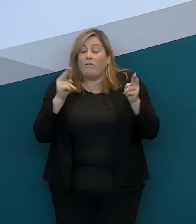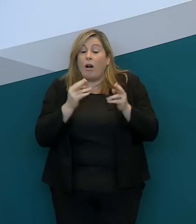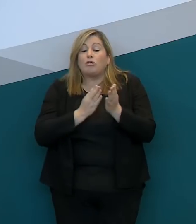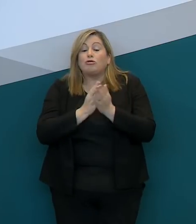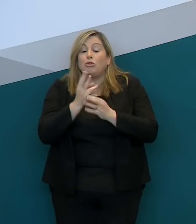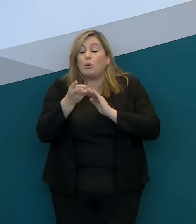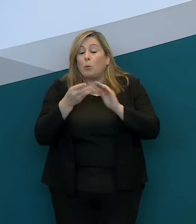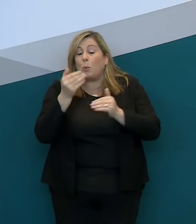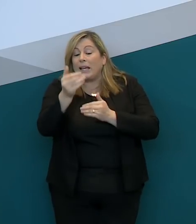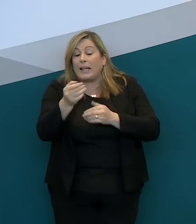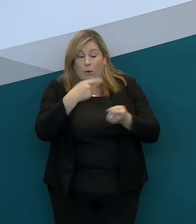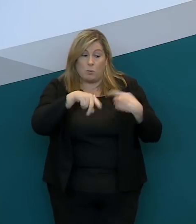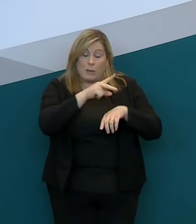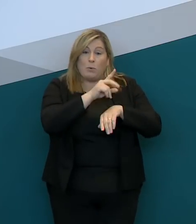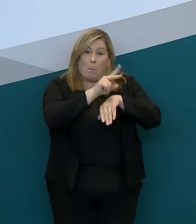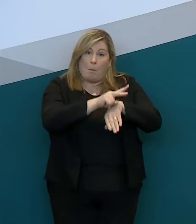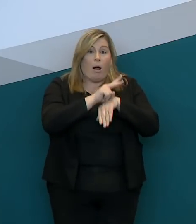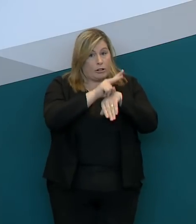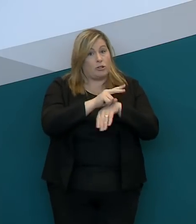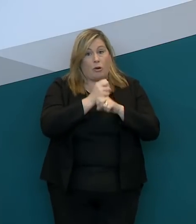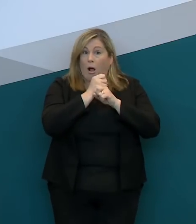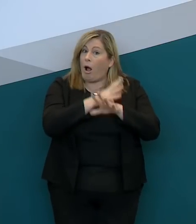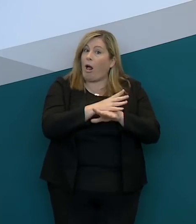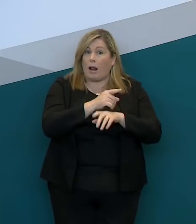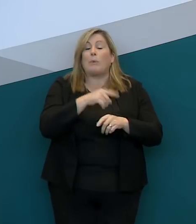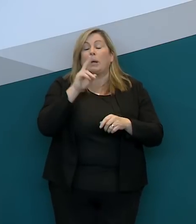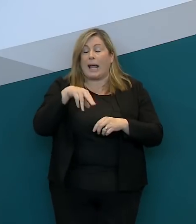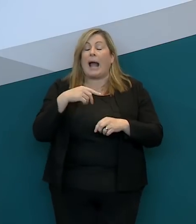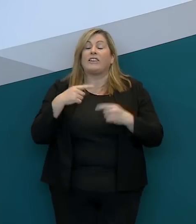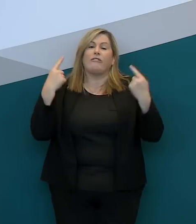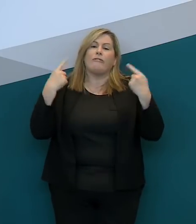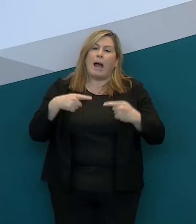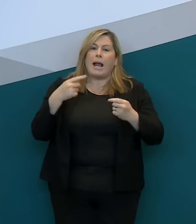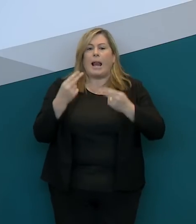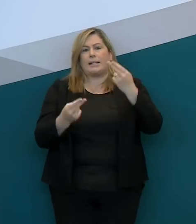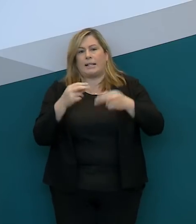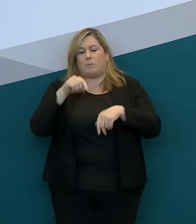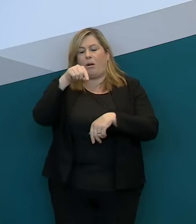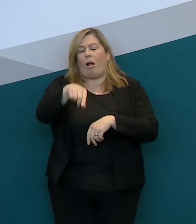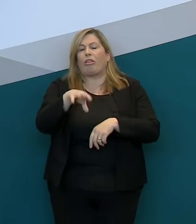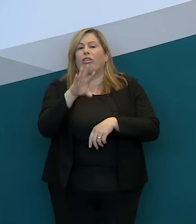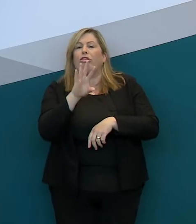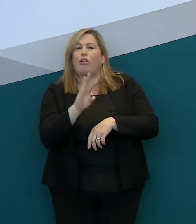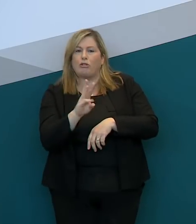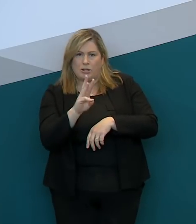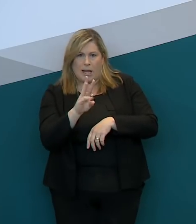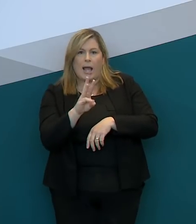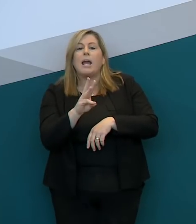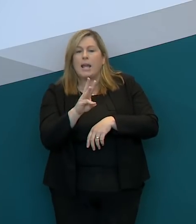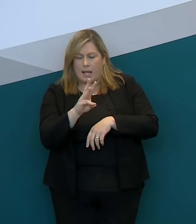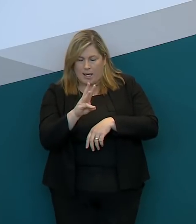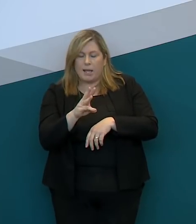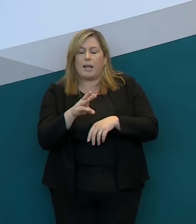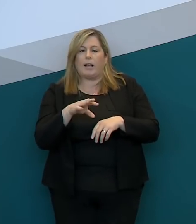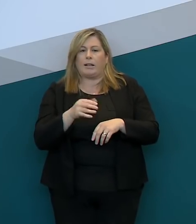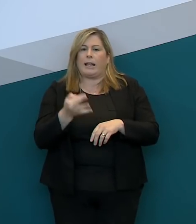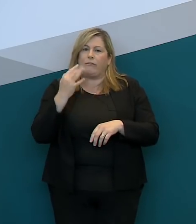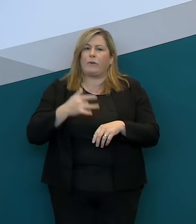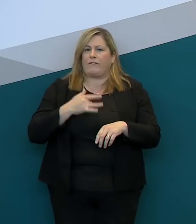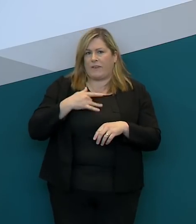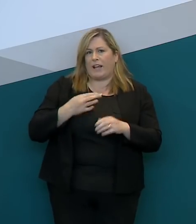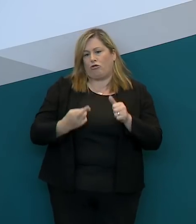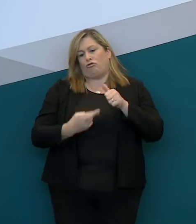our monitoring of all of that data over the course of the week and make our final assessment on Thursday in relation to where we think we